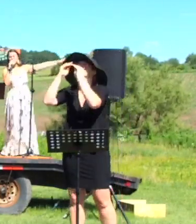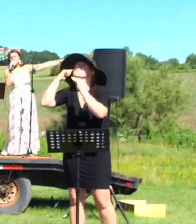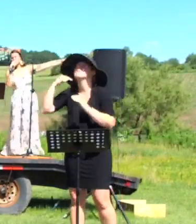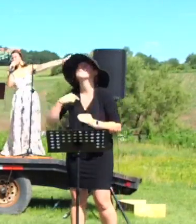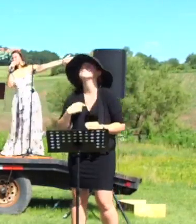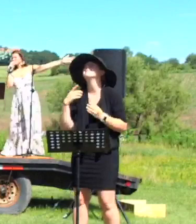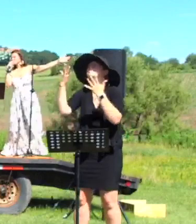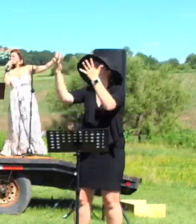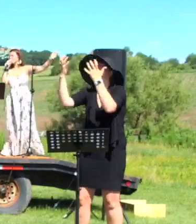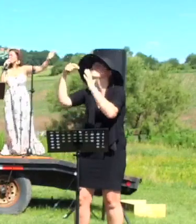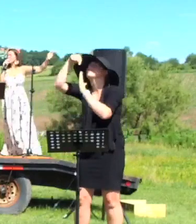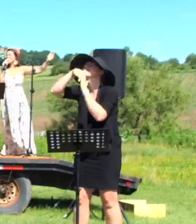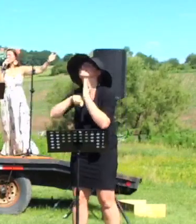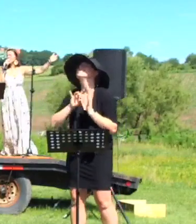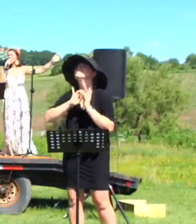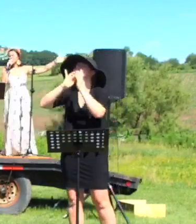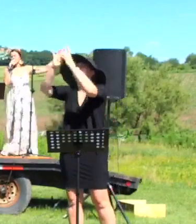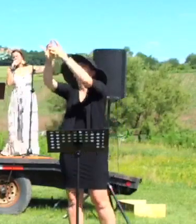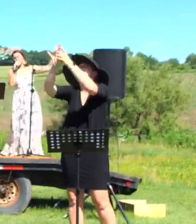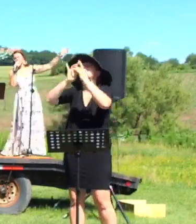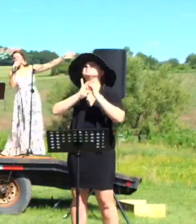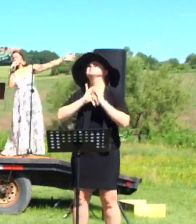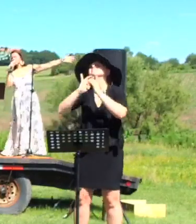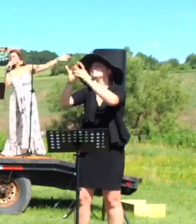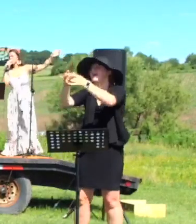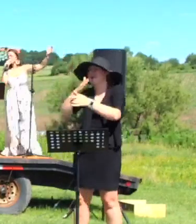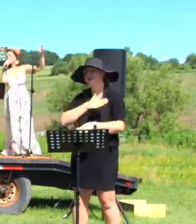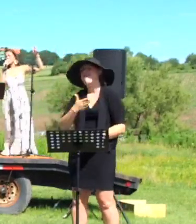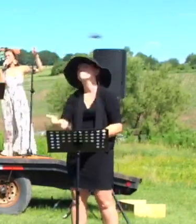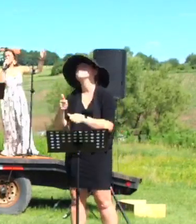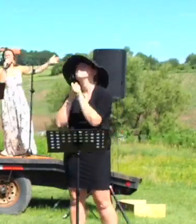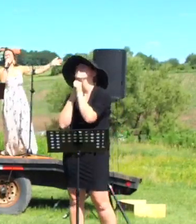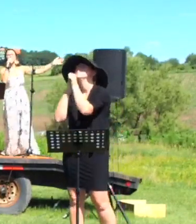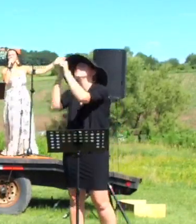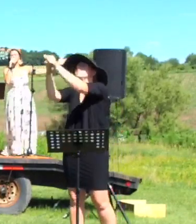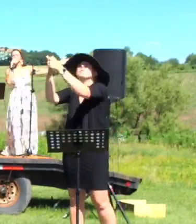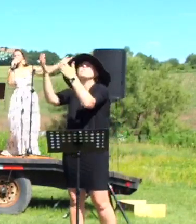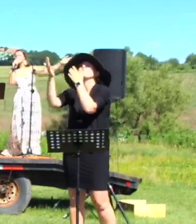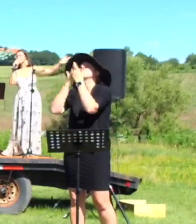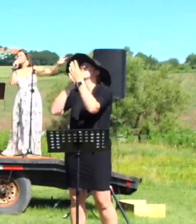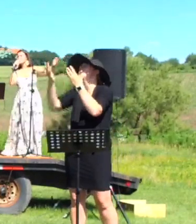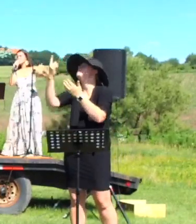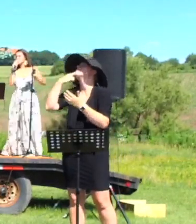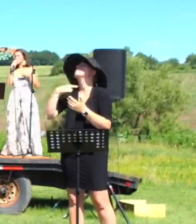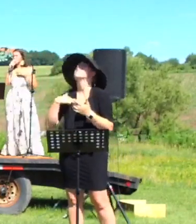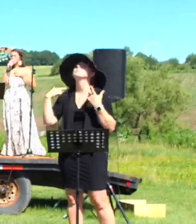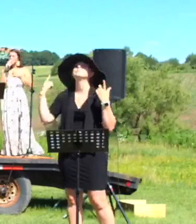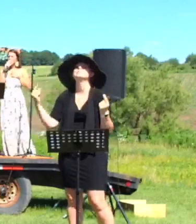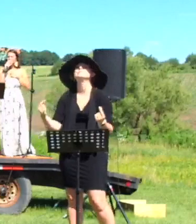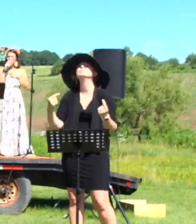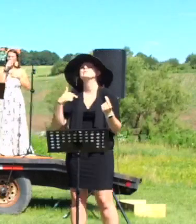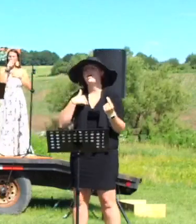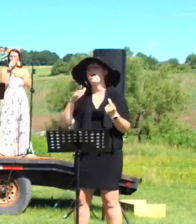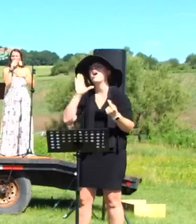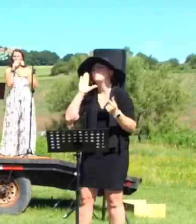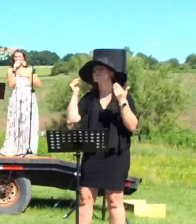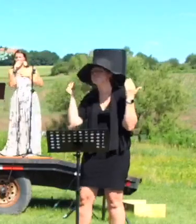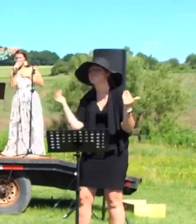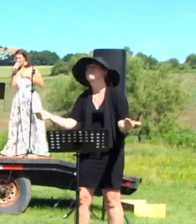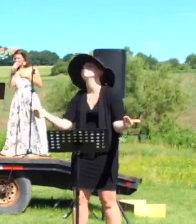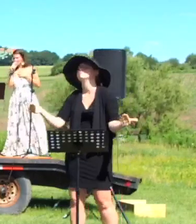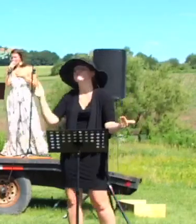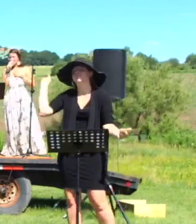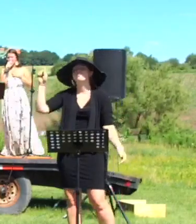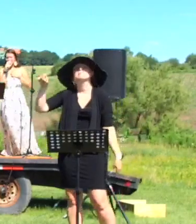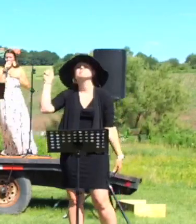You have called me higher. You have called me deeper. And I'll go where you will lead